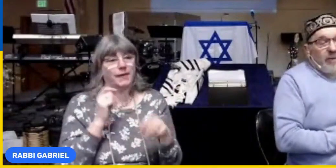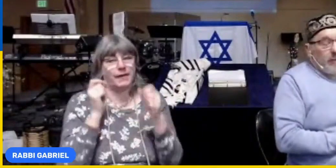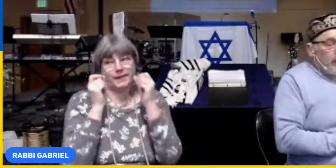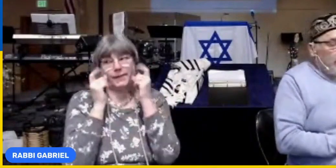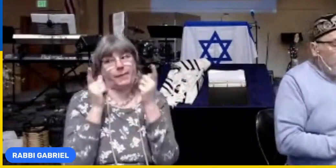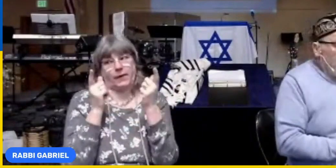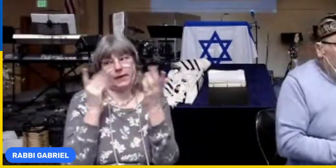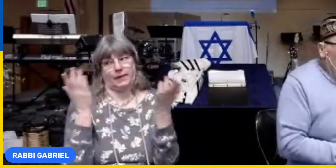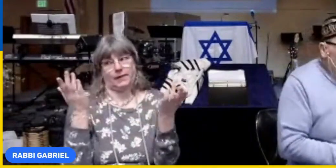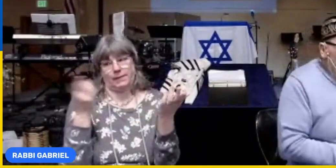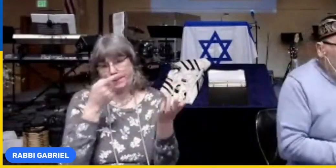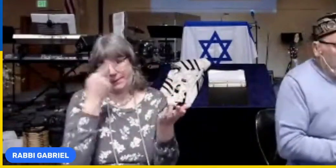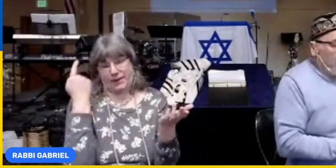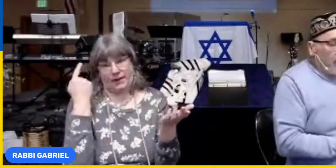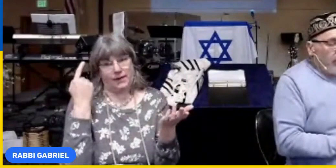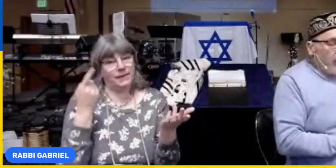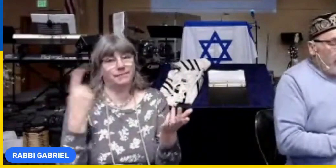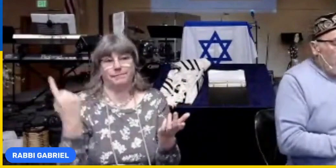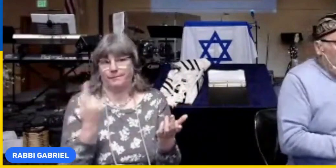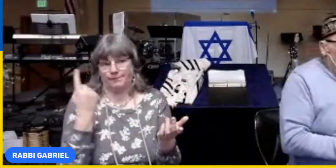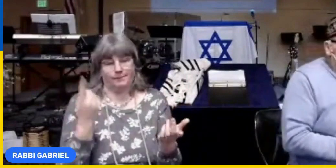not surprised.